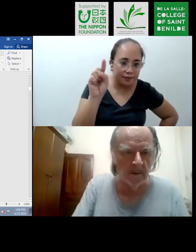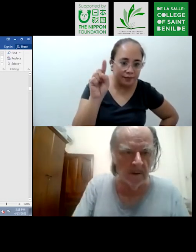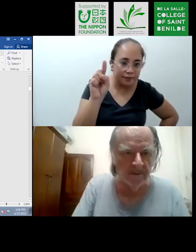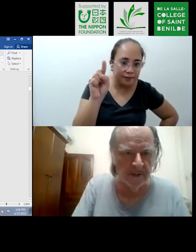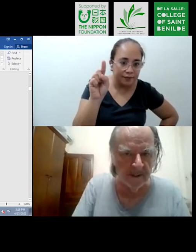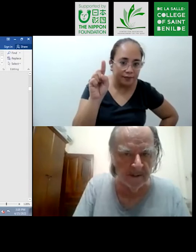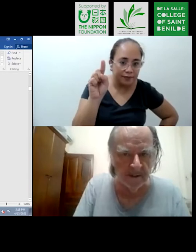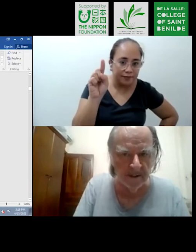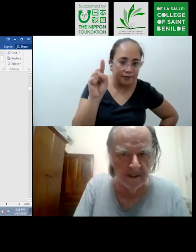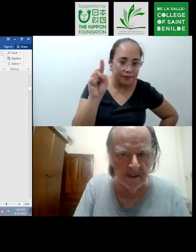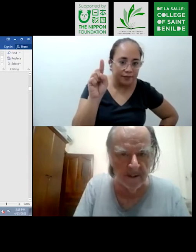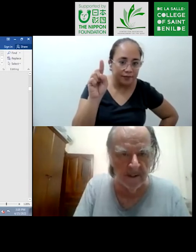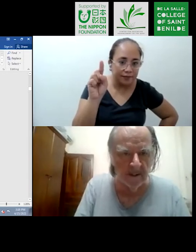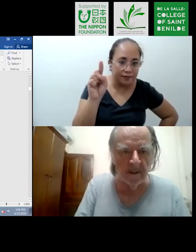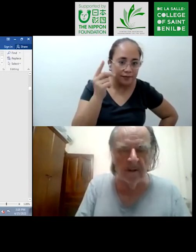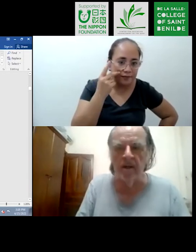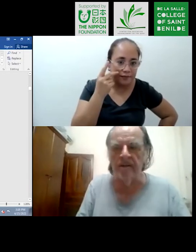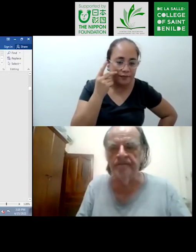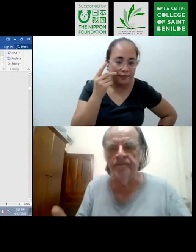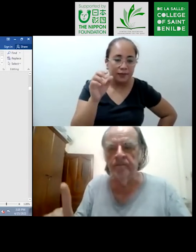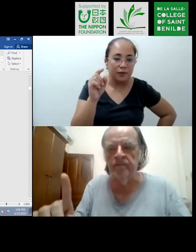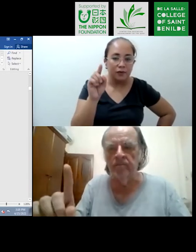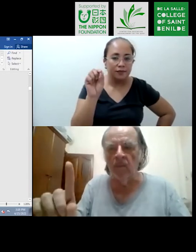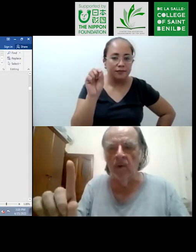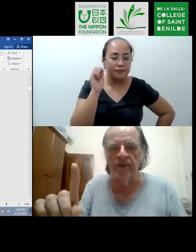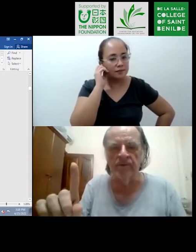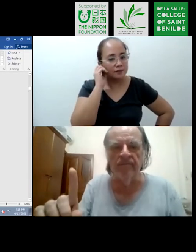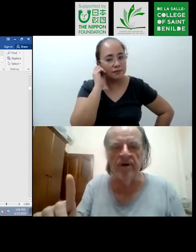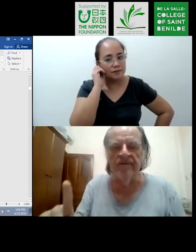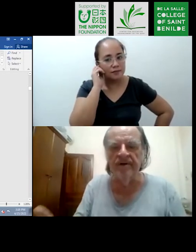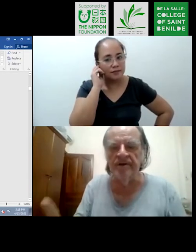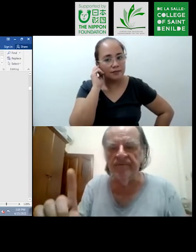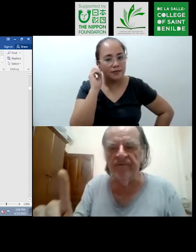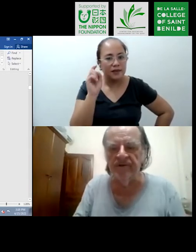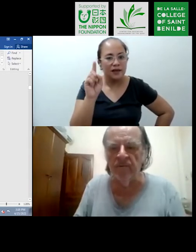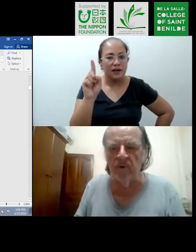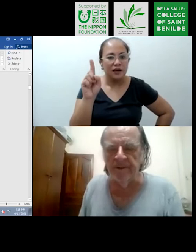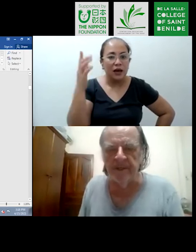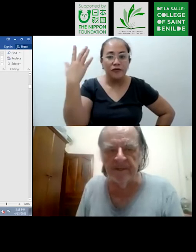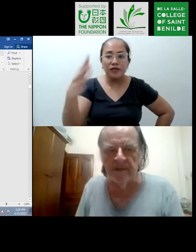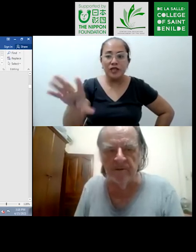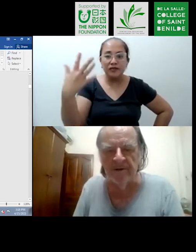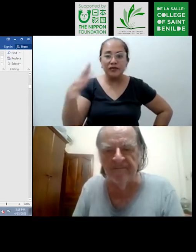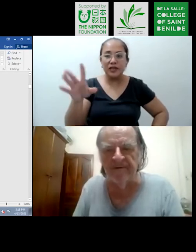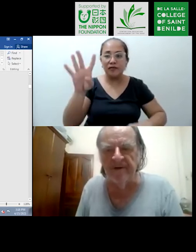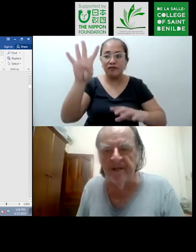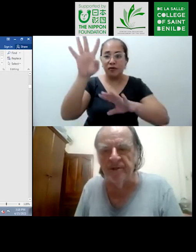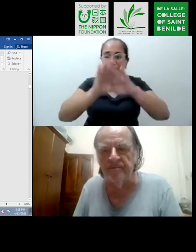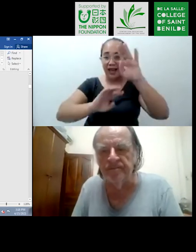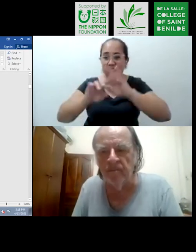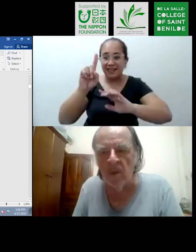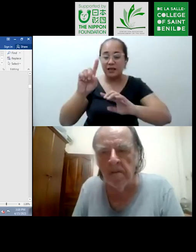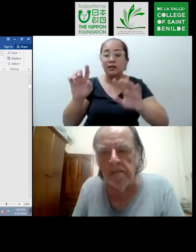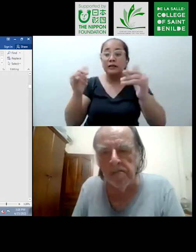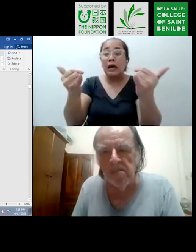So what do we got here? No. Since we've already finished the first 4 hand shapes, go to the 5th hand